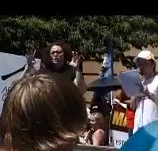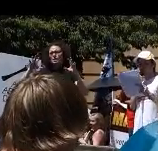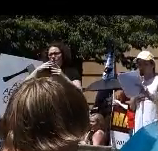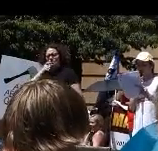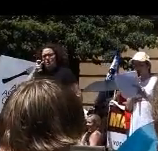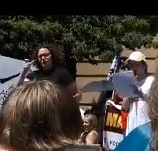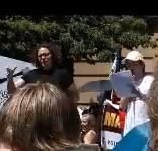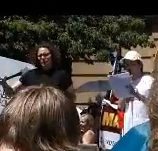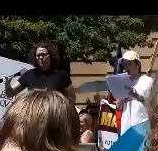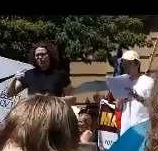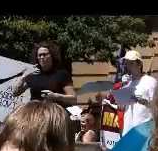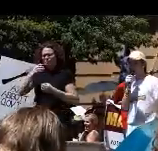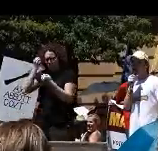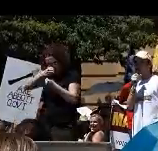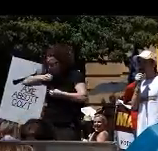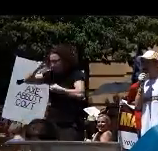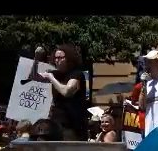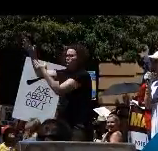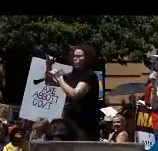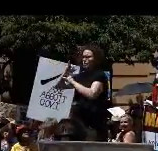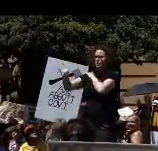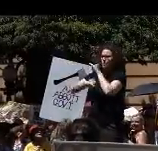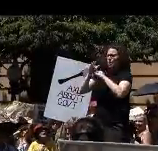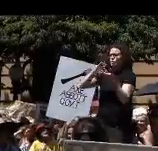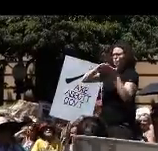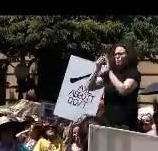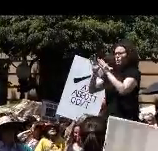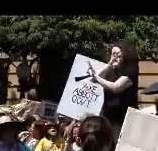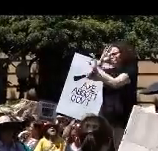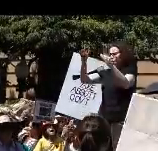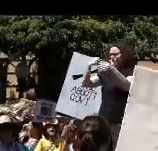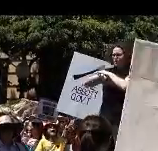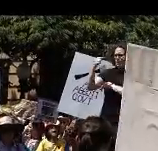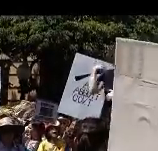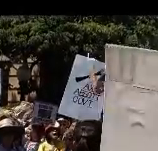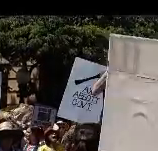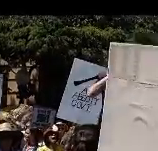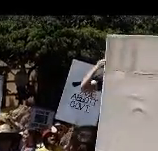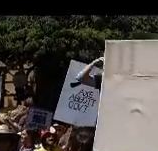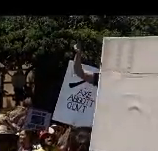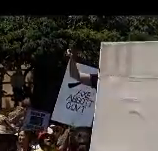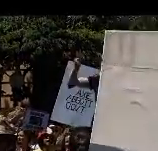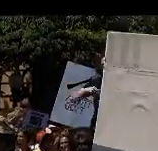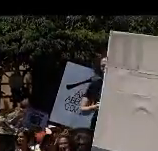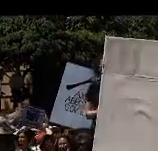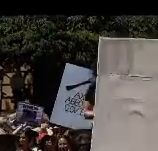the international community know. Not in our name! Not in our name!